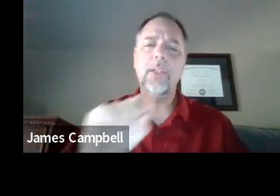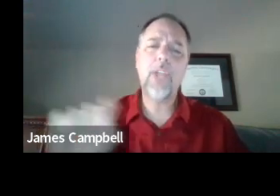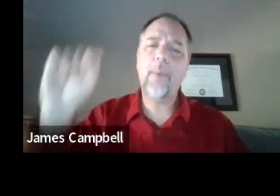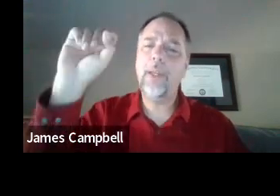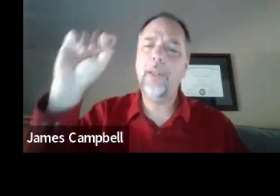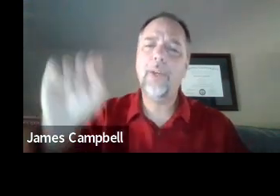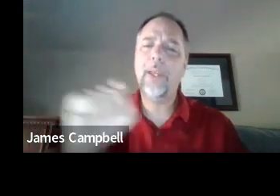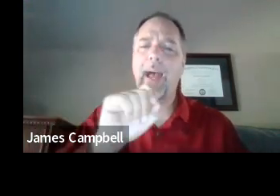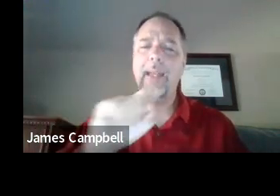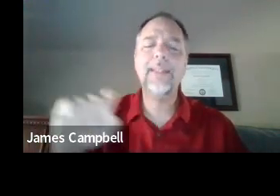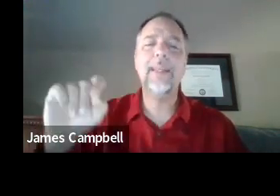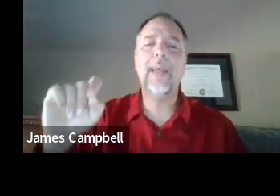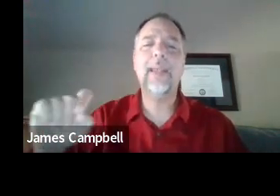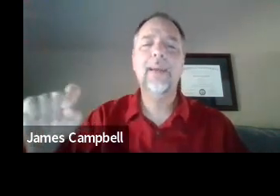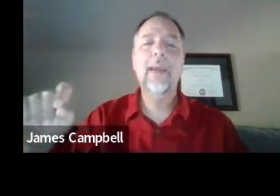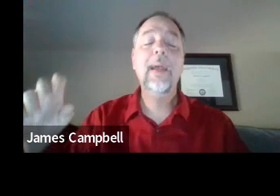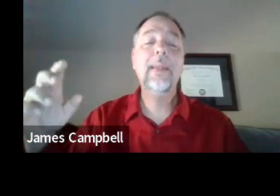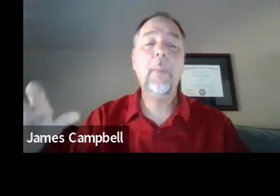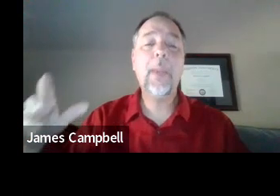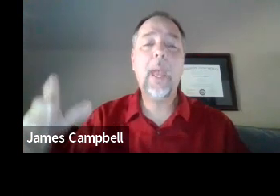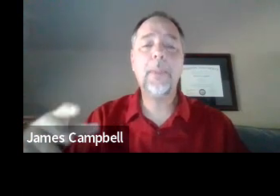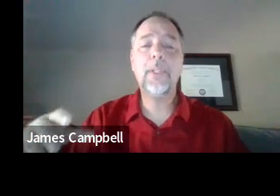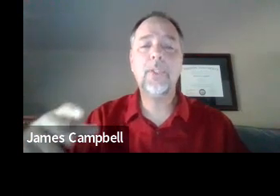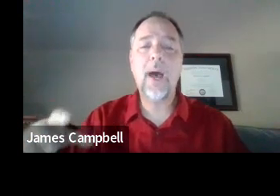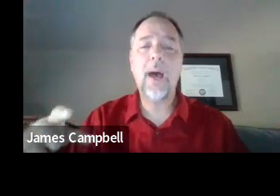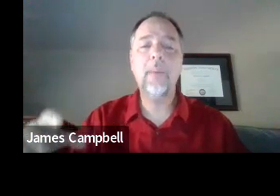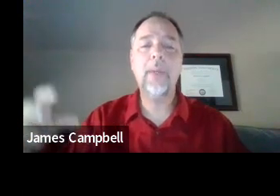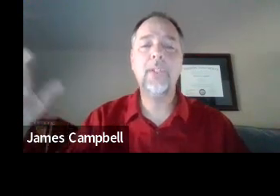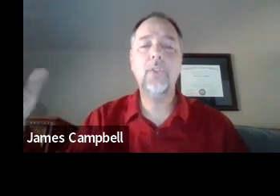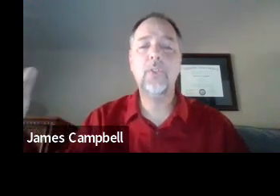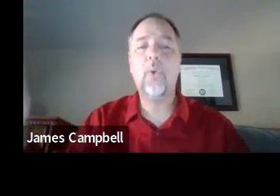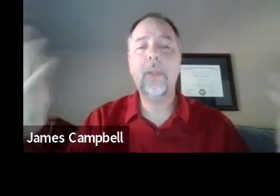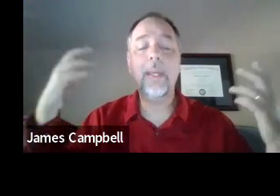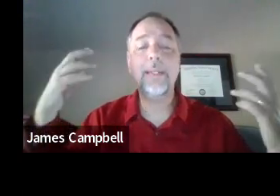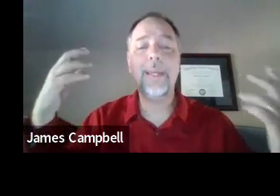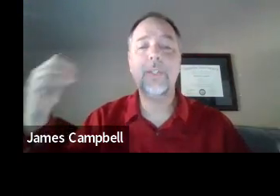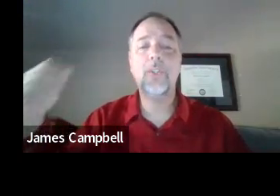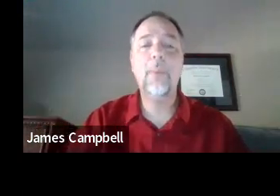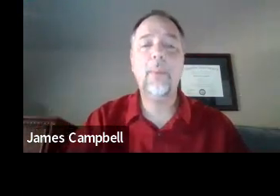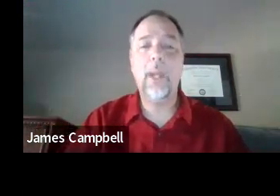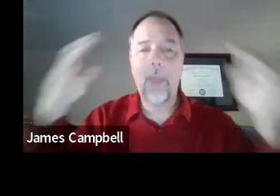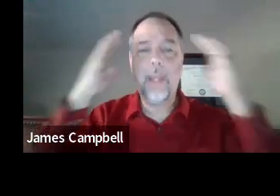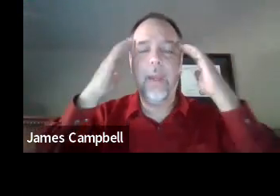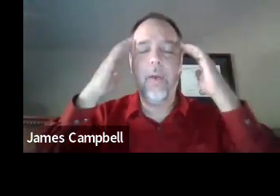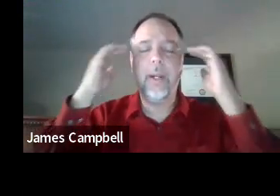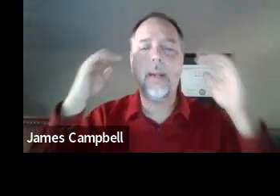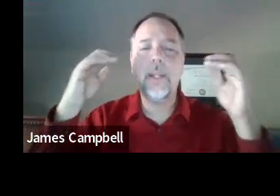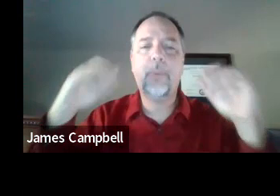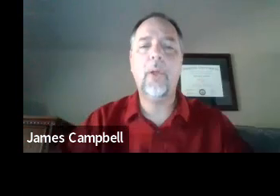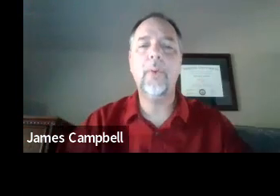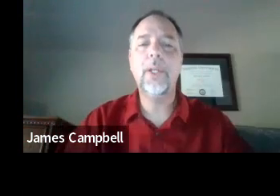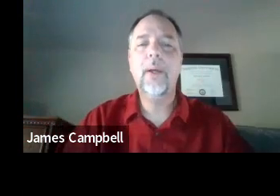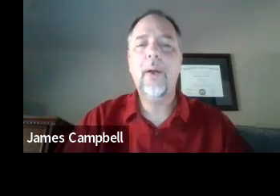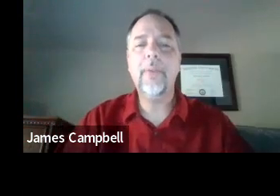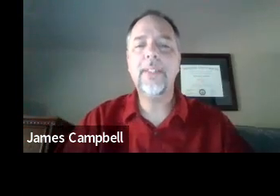if you look at the shape of it, you can kind of see that. And the hippocampus's job is to store things into memory, mainly over in our